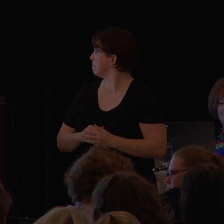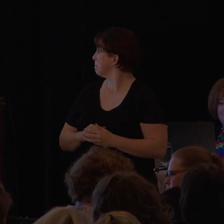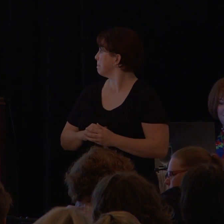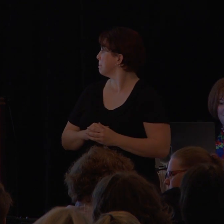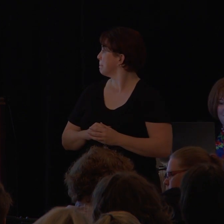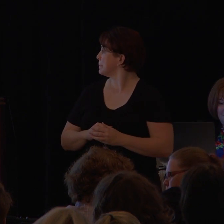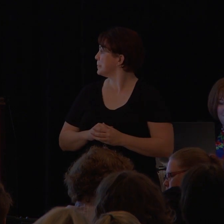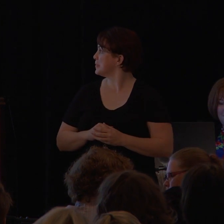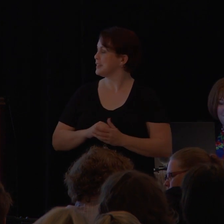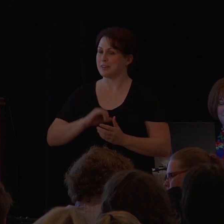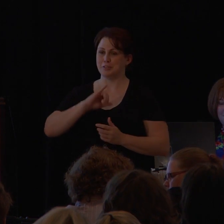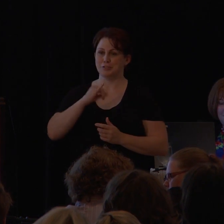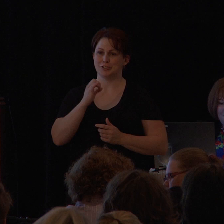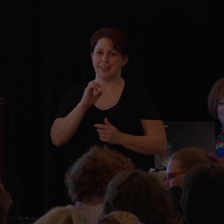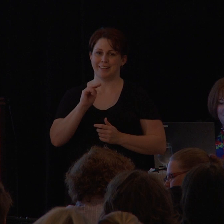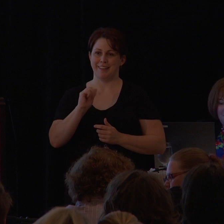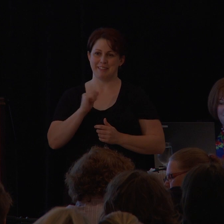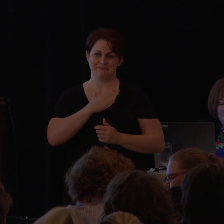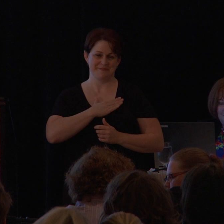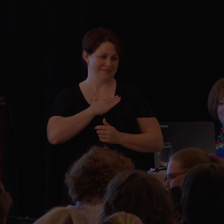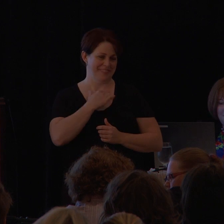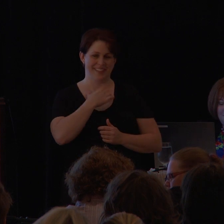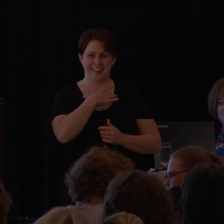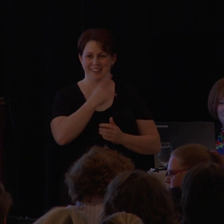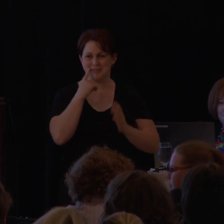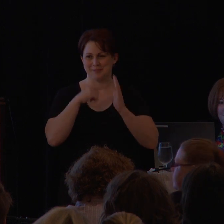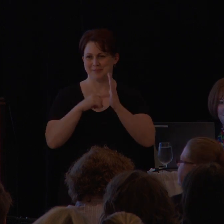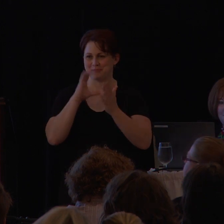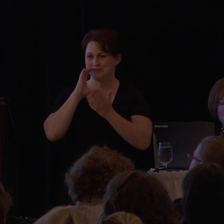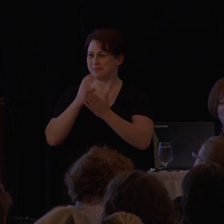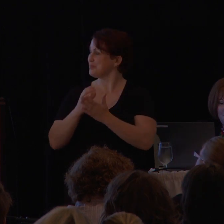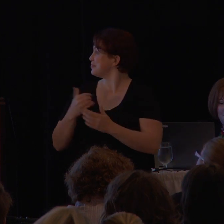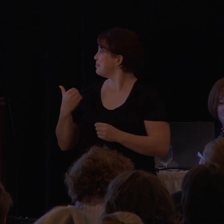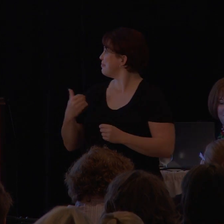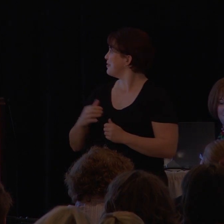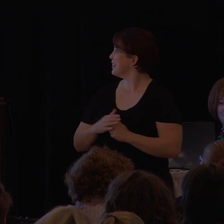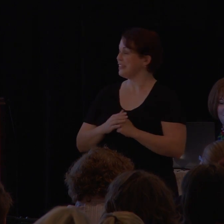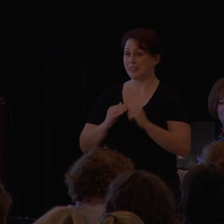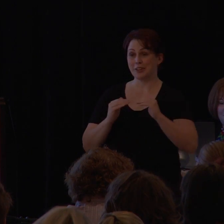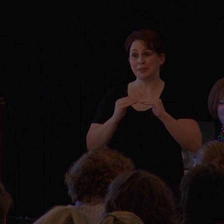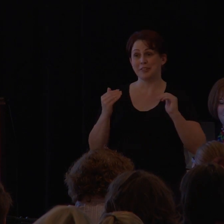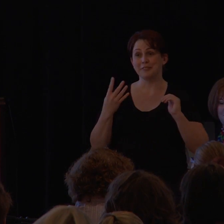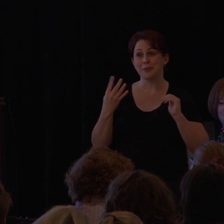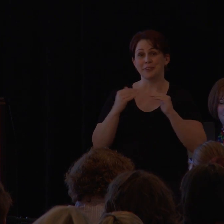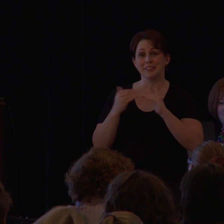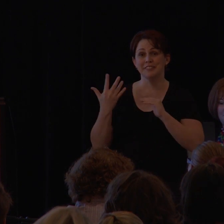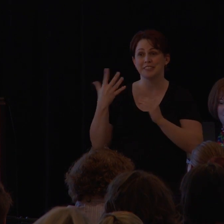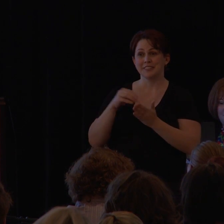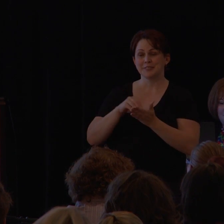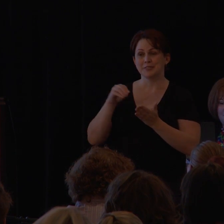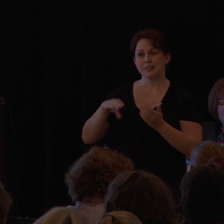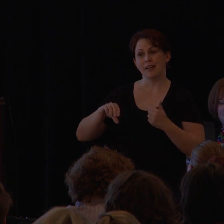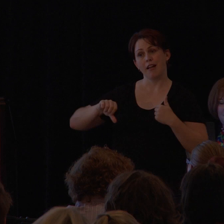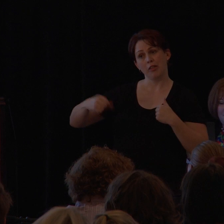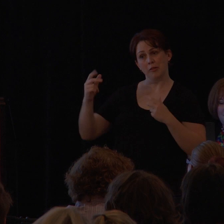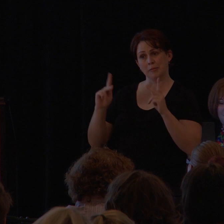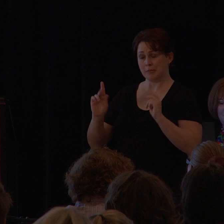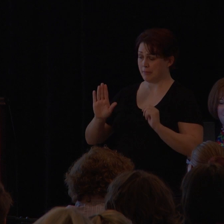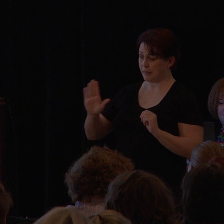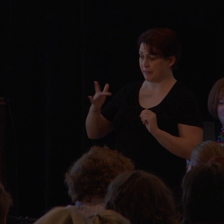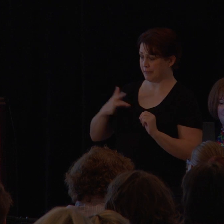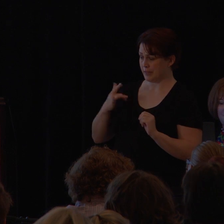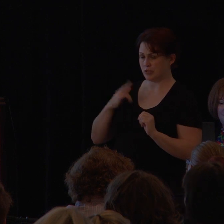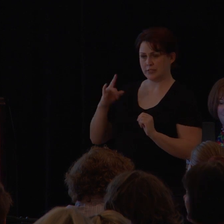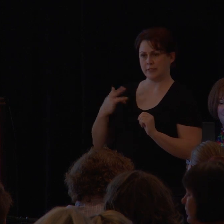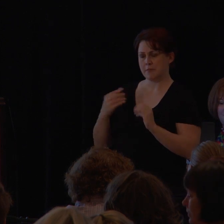of Jenna's and my favorite insights from the grade 4 or 5 student in this case. Other people's feelings should be more important than